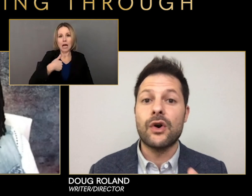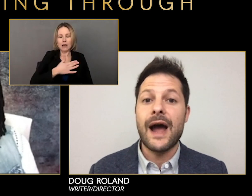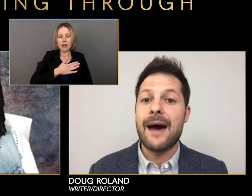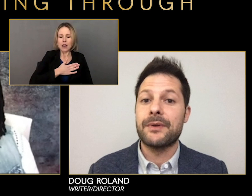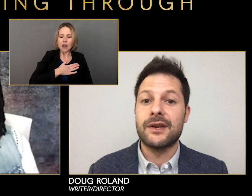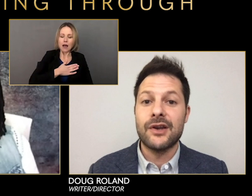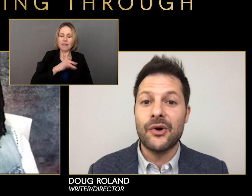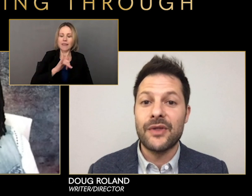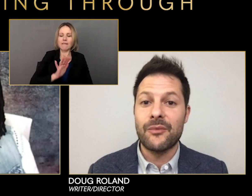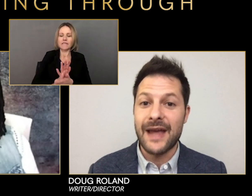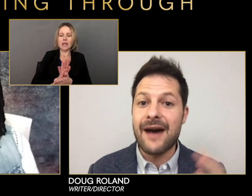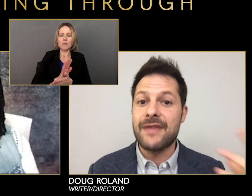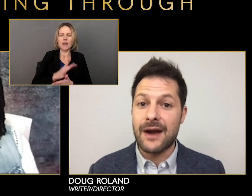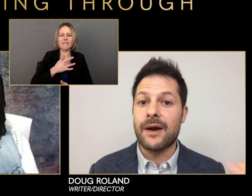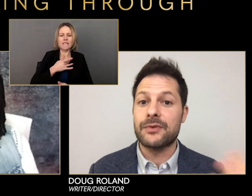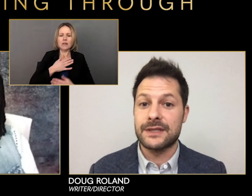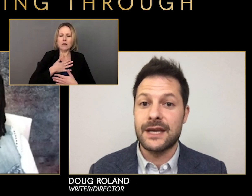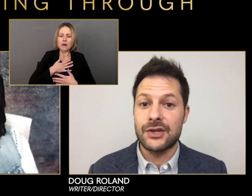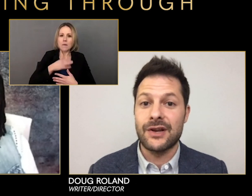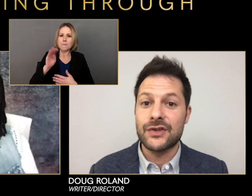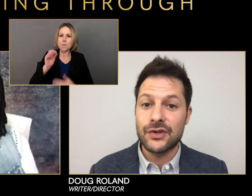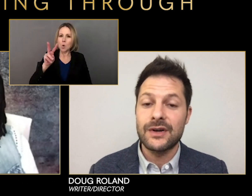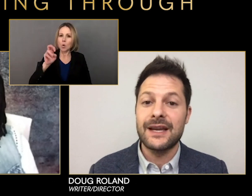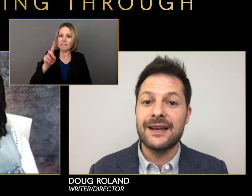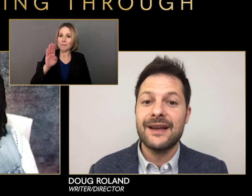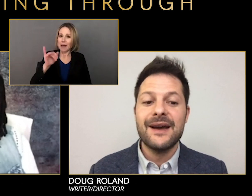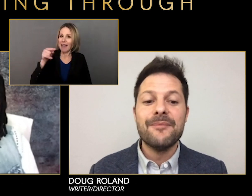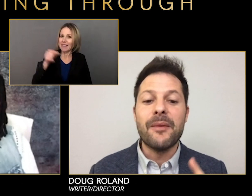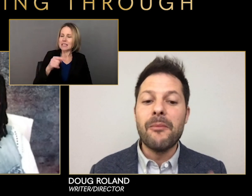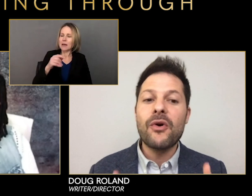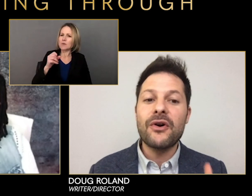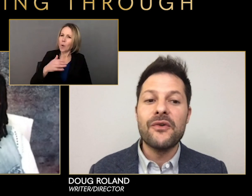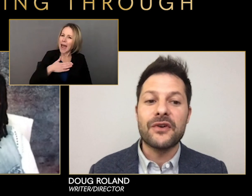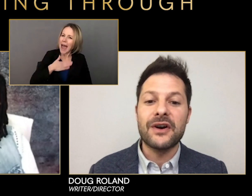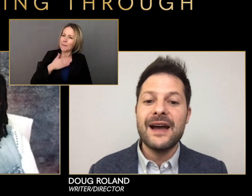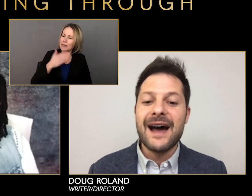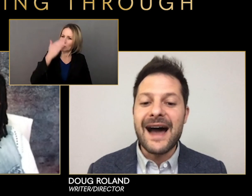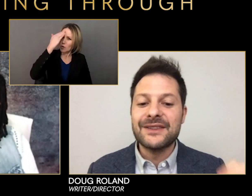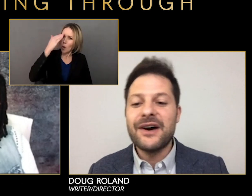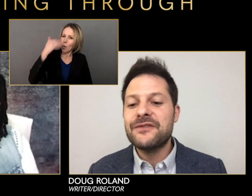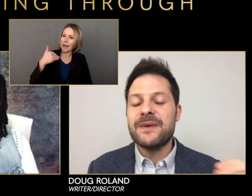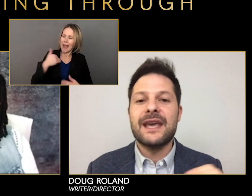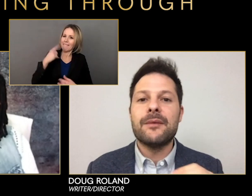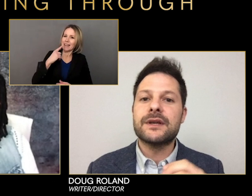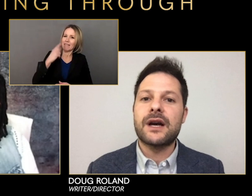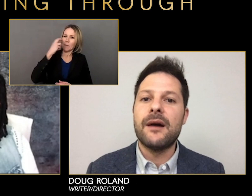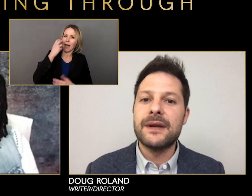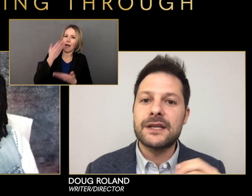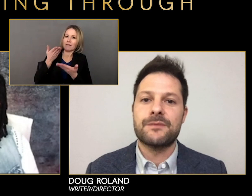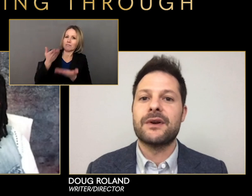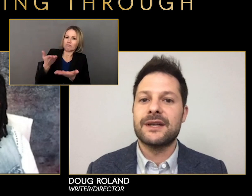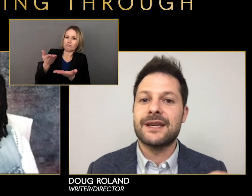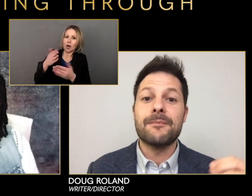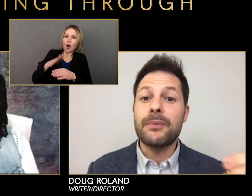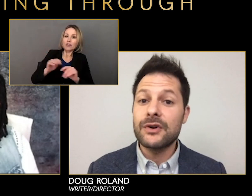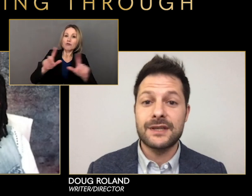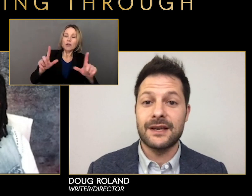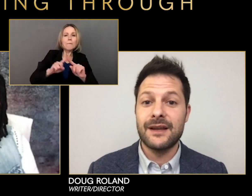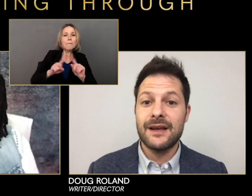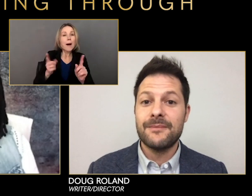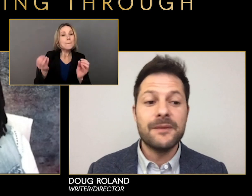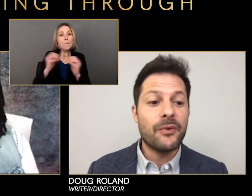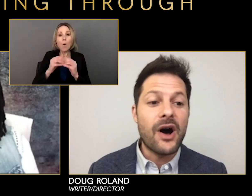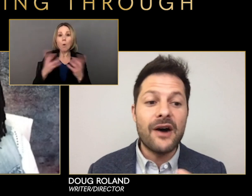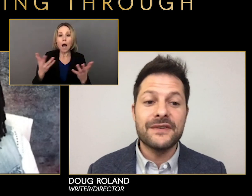I'm so happy to know that we have that representation on the screen. But moreover, I loved being able to come and experience it in